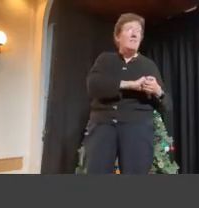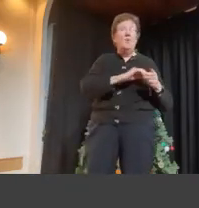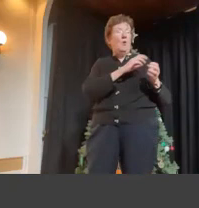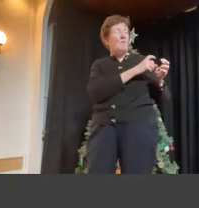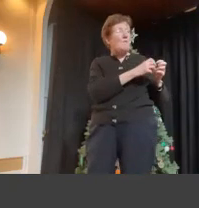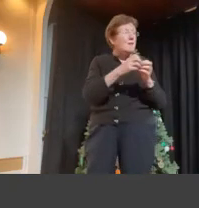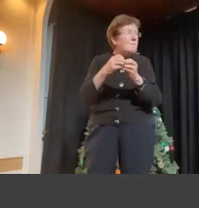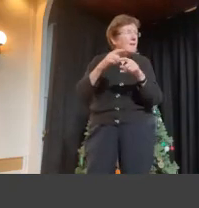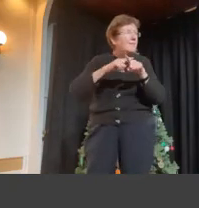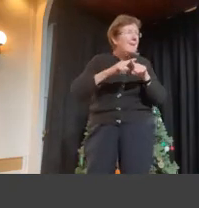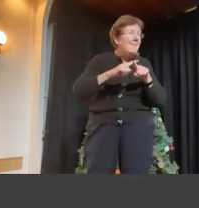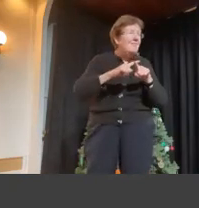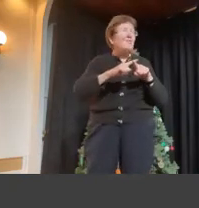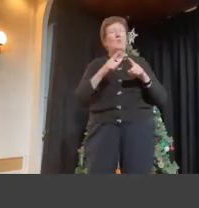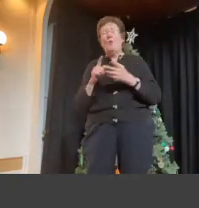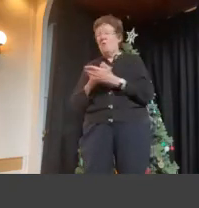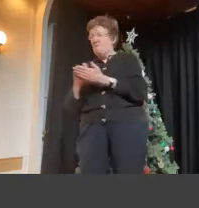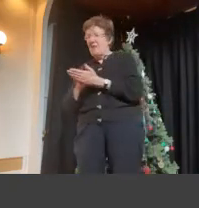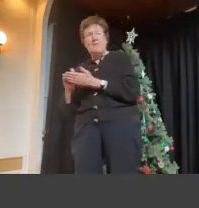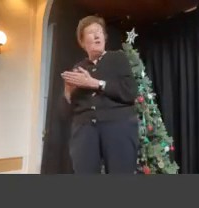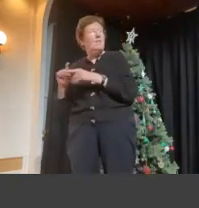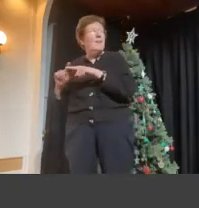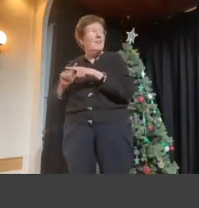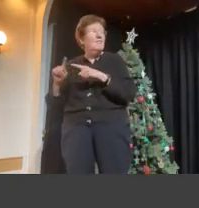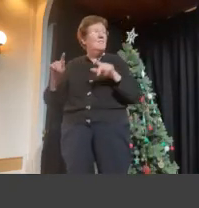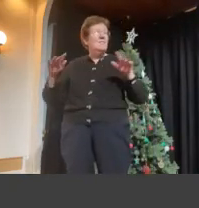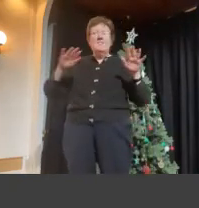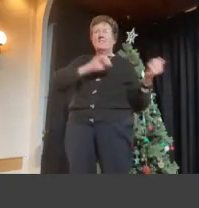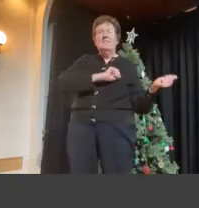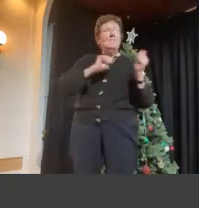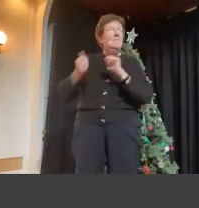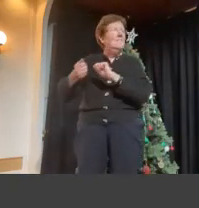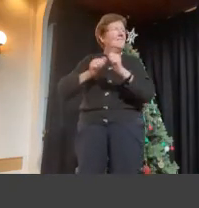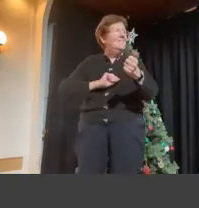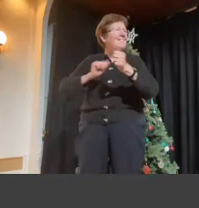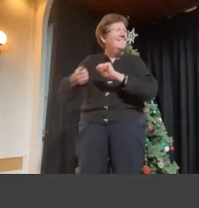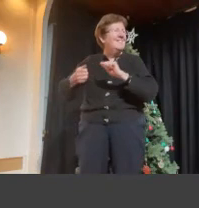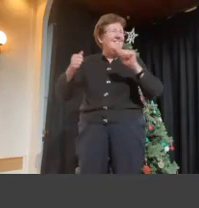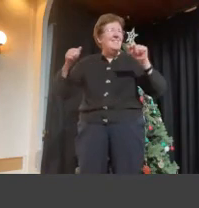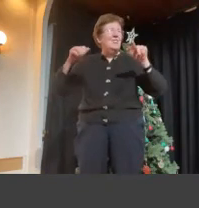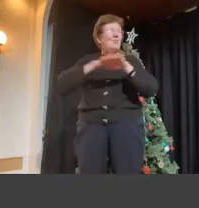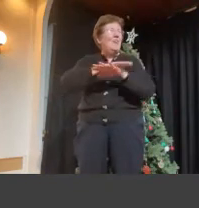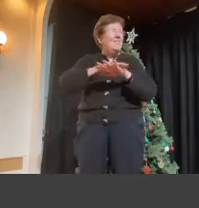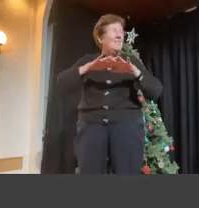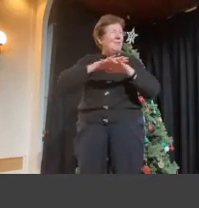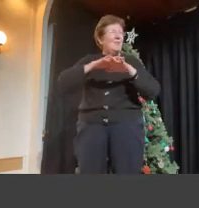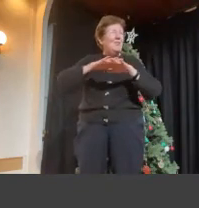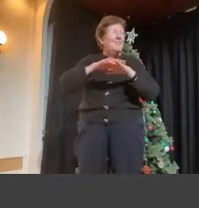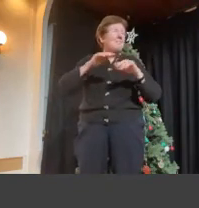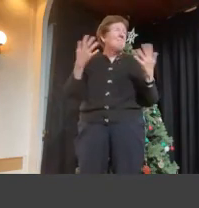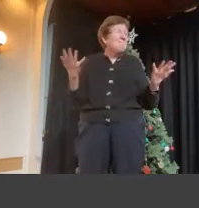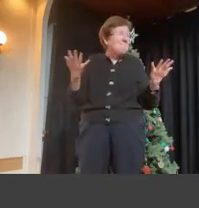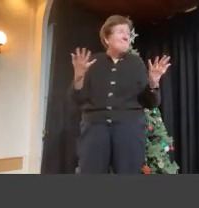switch into English for their friends, or they're maybe speaking but they'll fingerspell something, And so that notion of translanguaging, where you